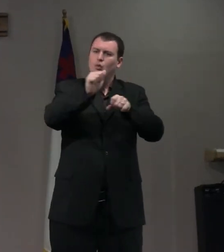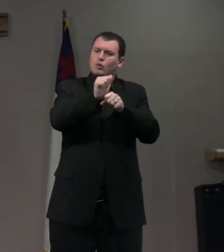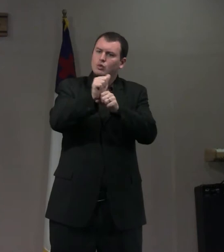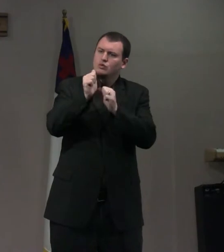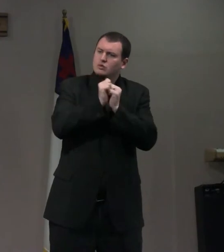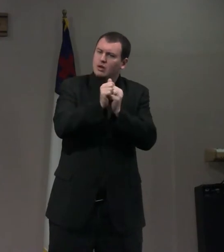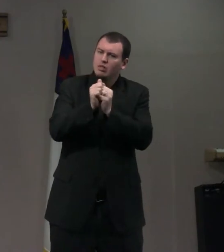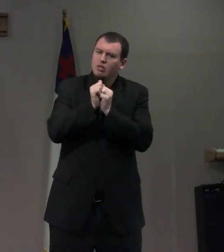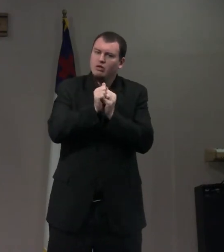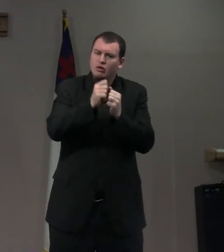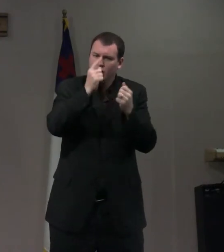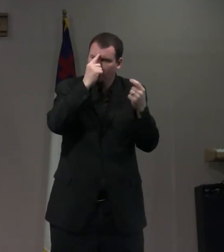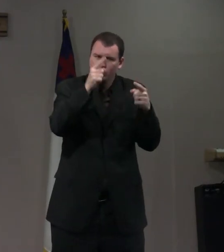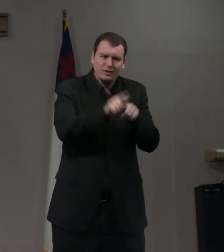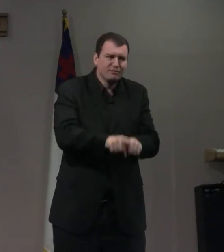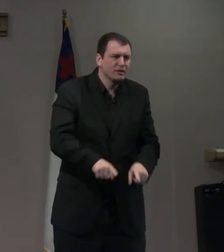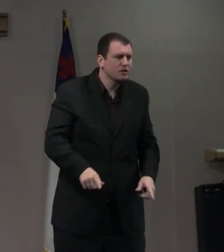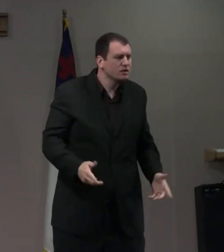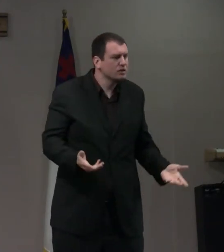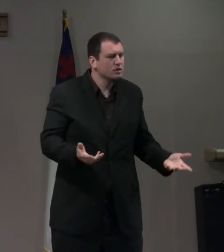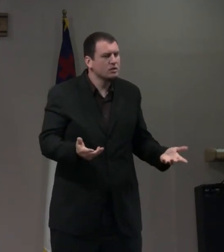What you down,